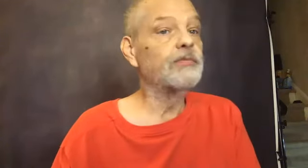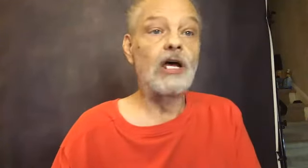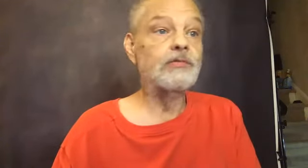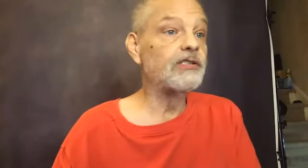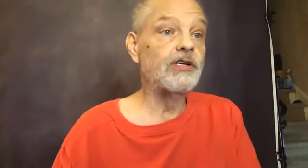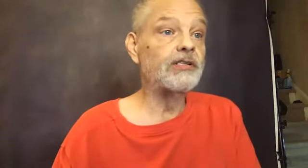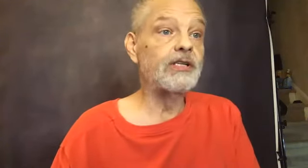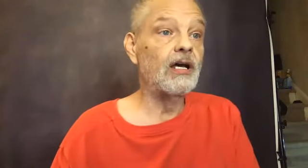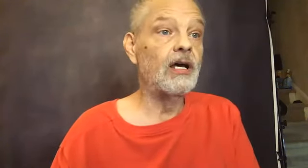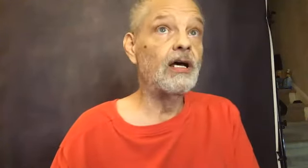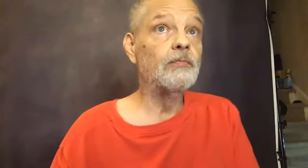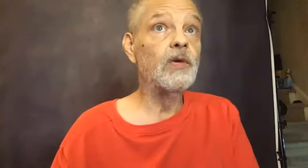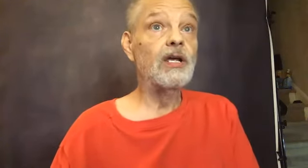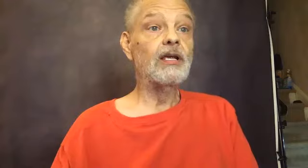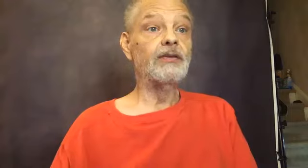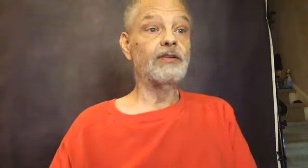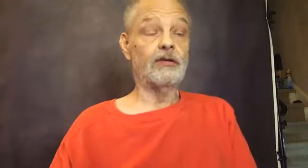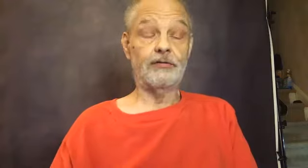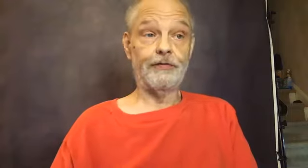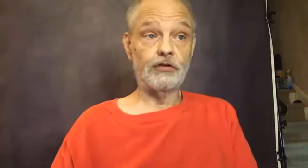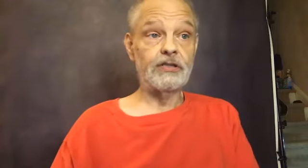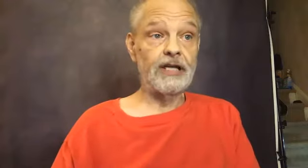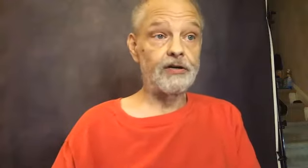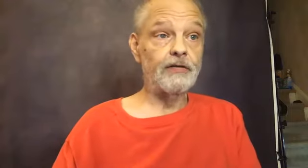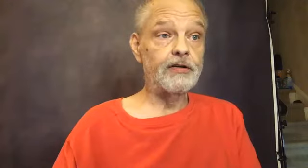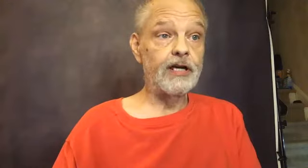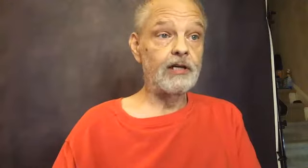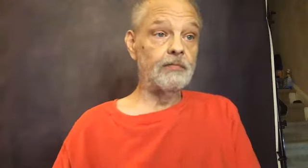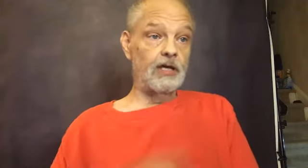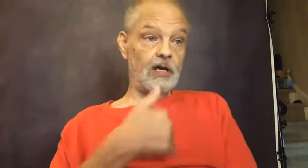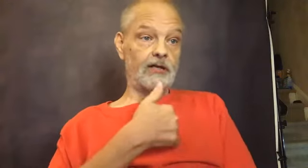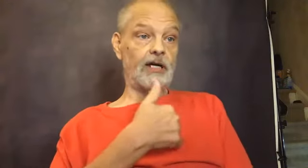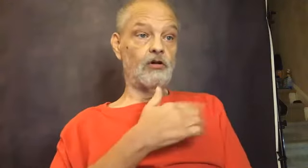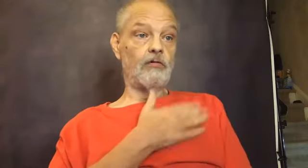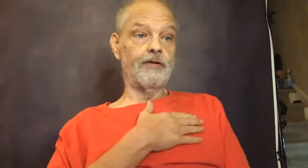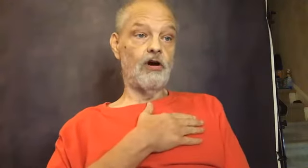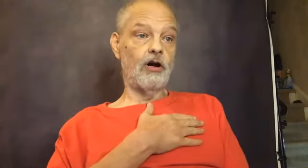Sometimes it's just the first letter of their name done over the heart,